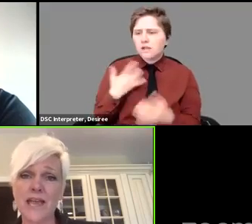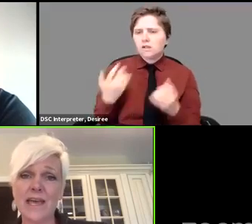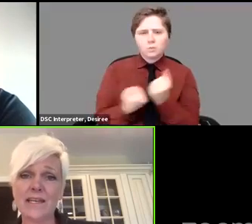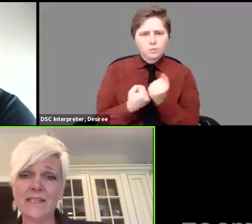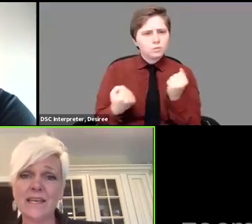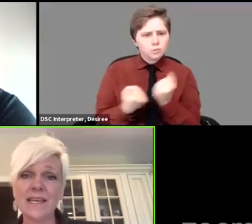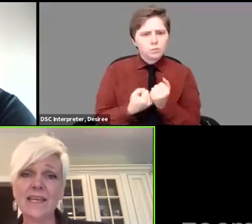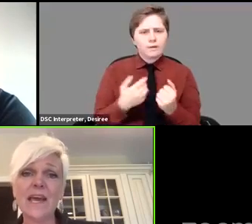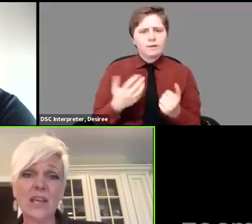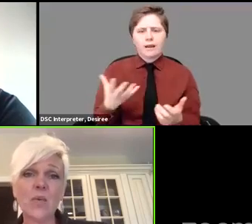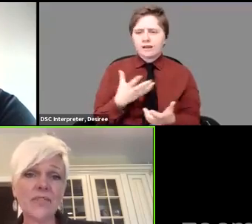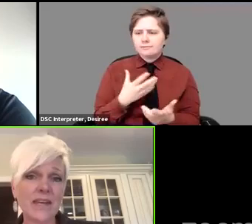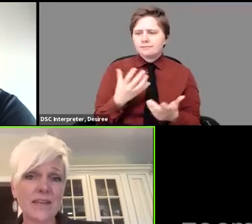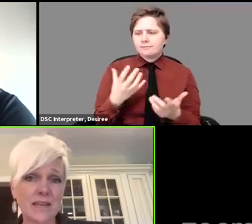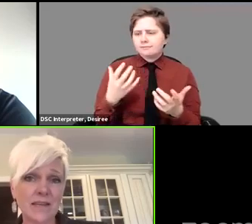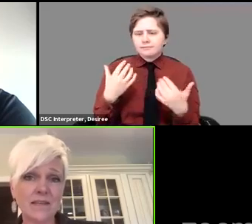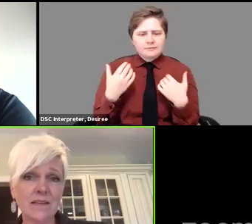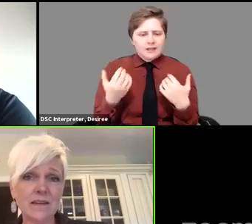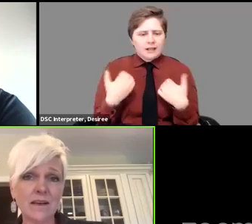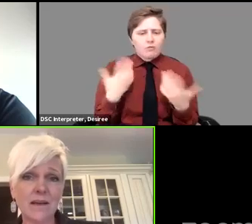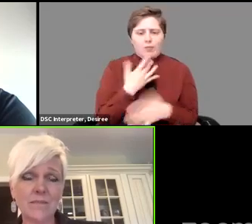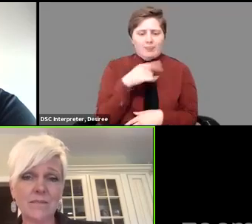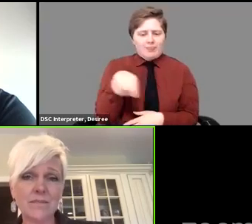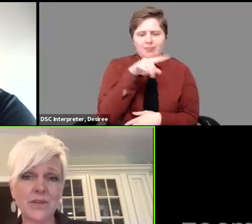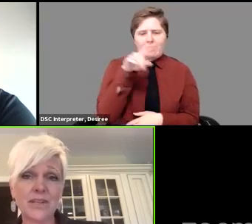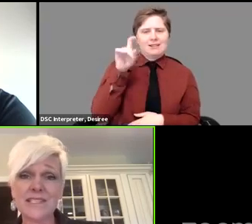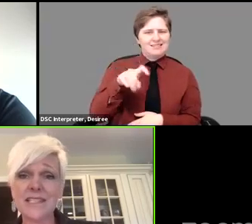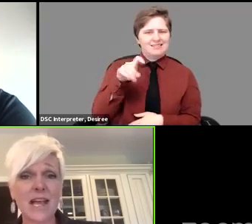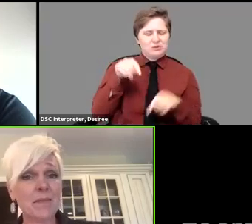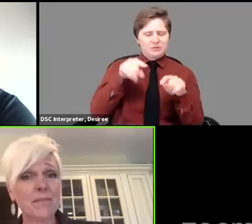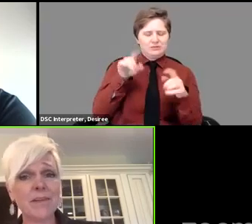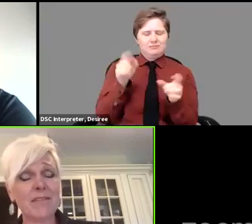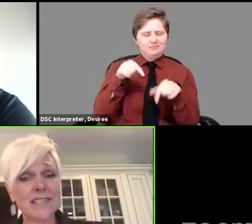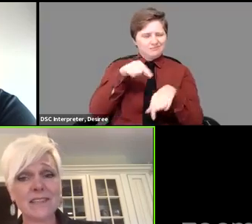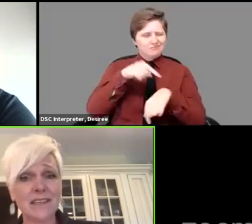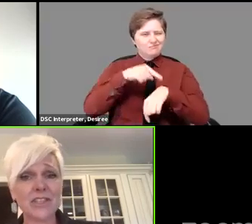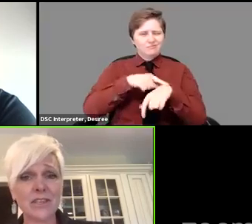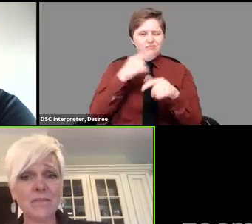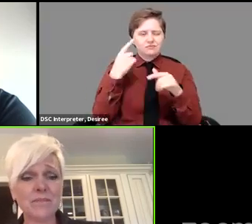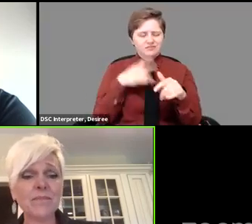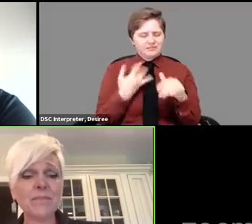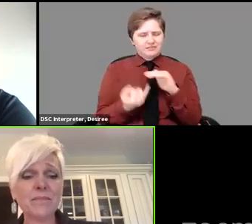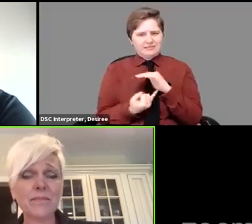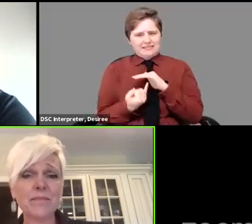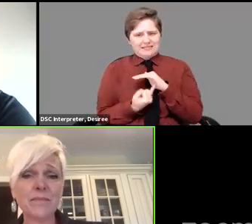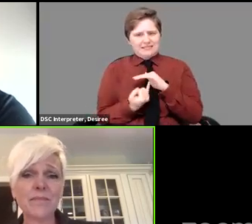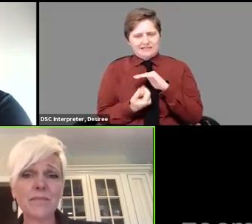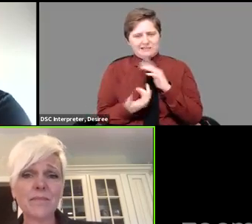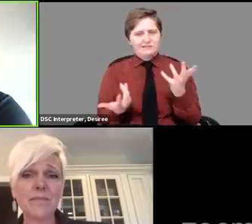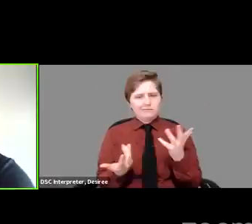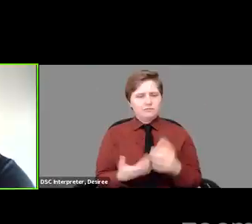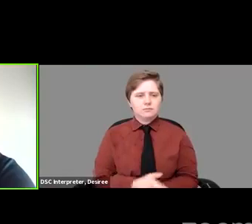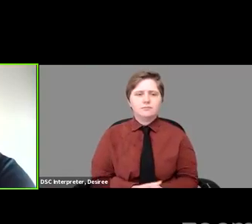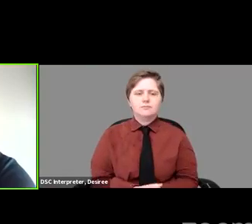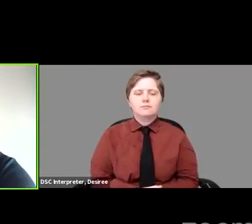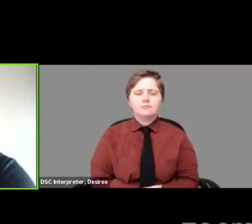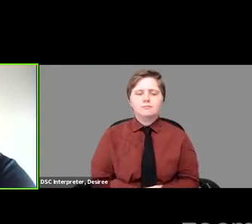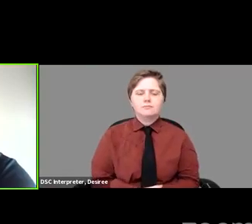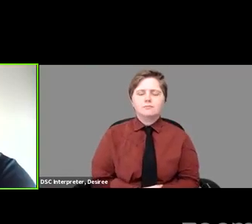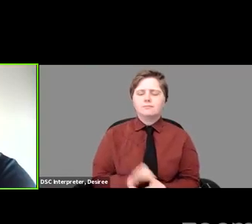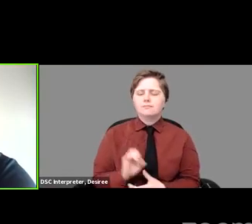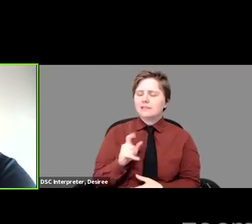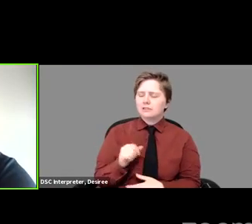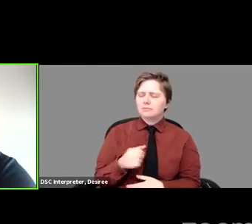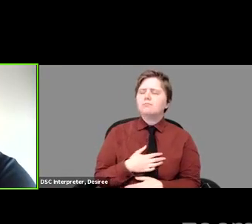support and getting what they need during this time of isolation? Yeah, that's a really great